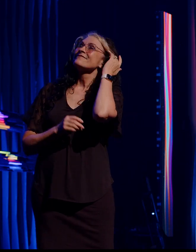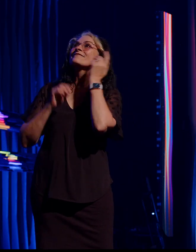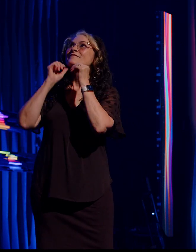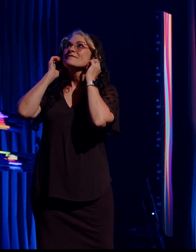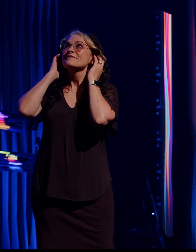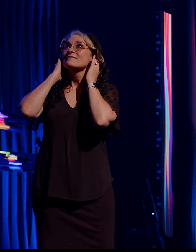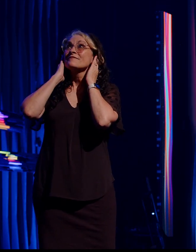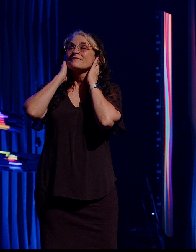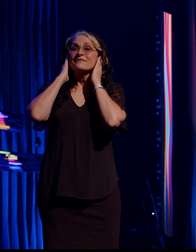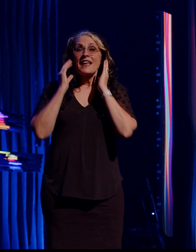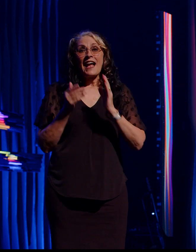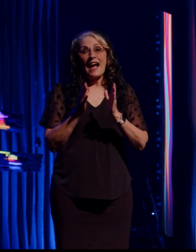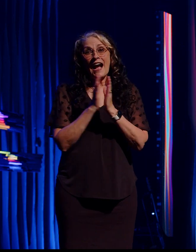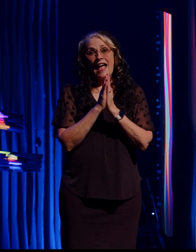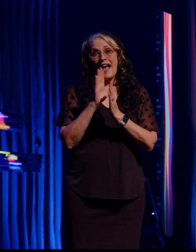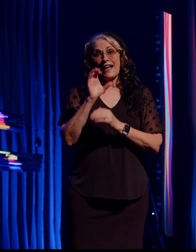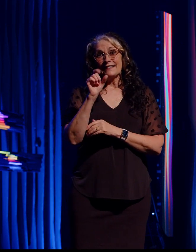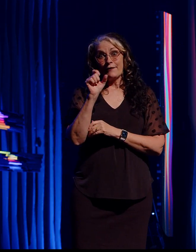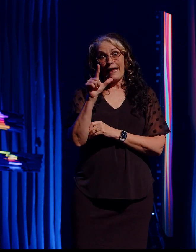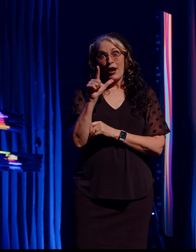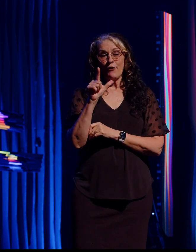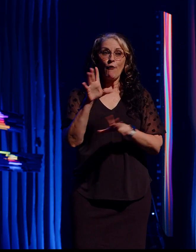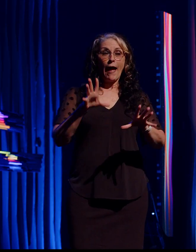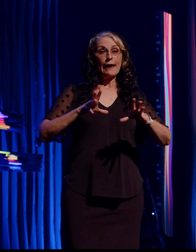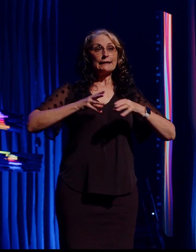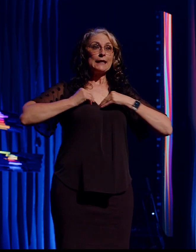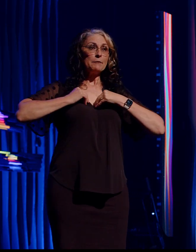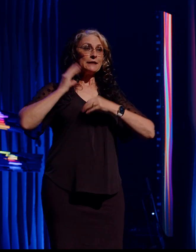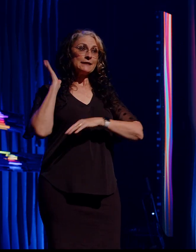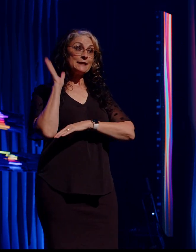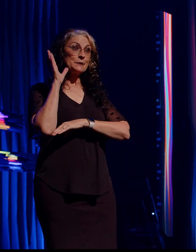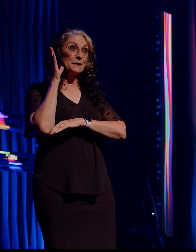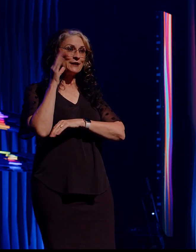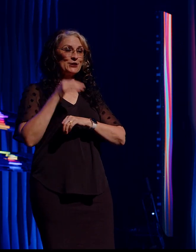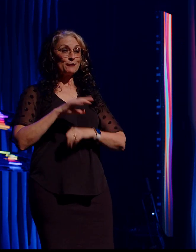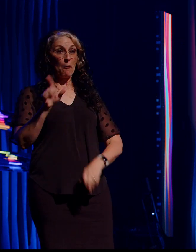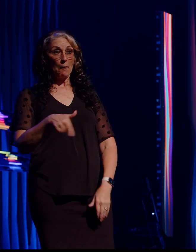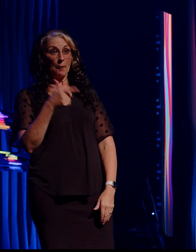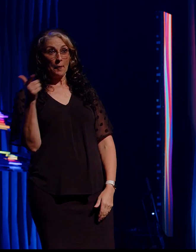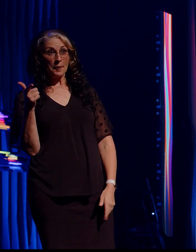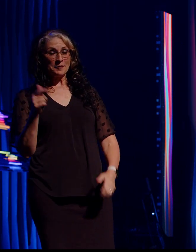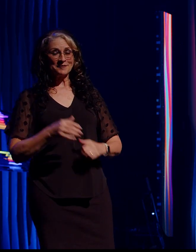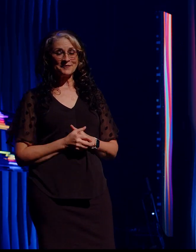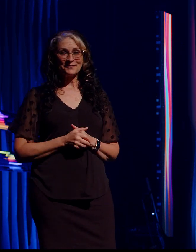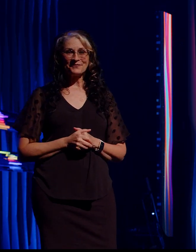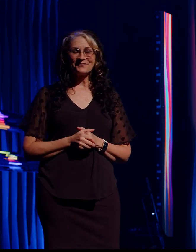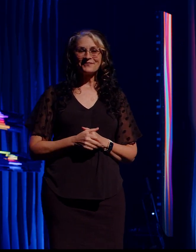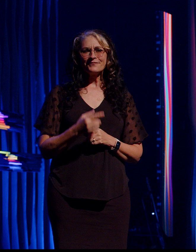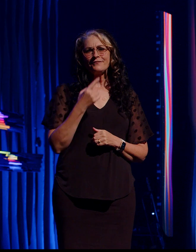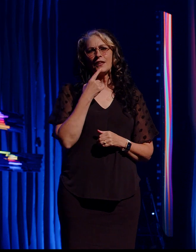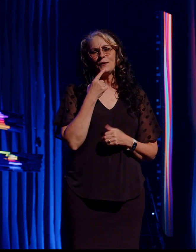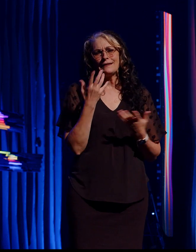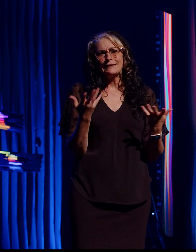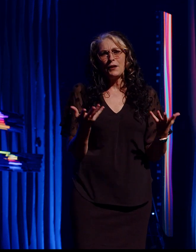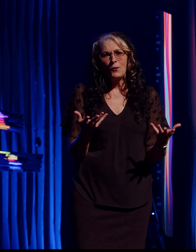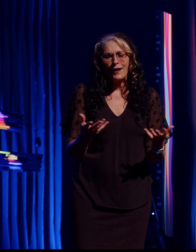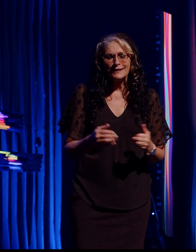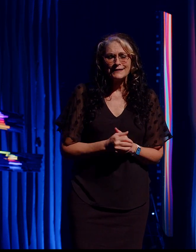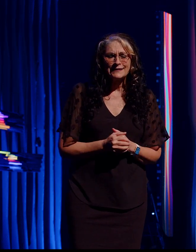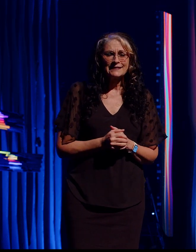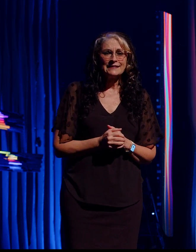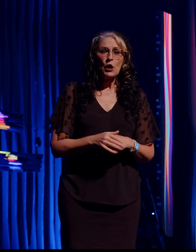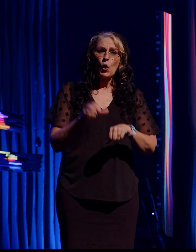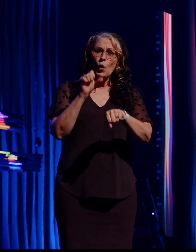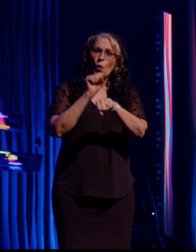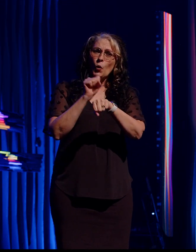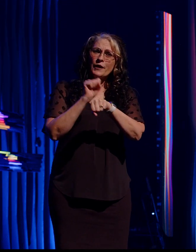I asked Carol to say something, an acceptance speech. So, Carol? All I wanted to say is